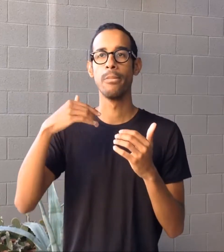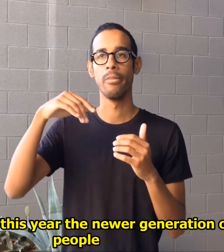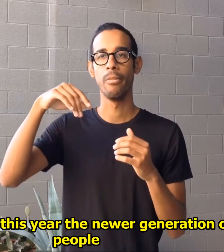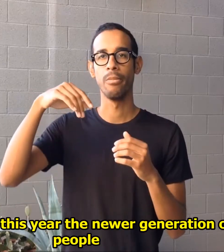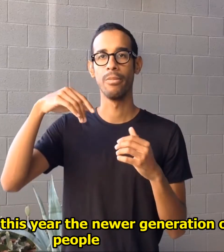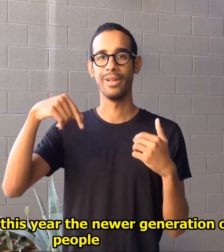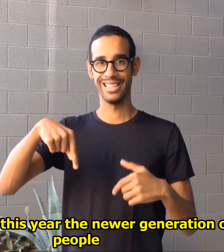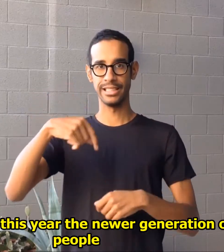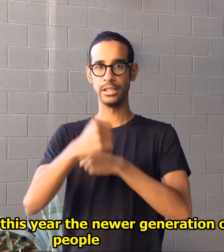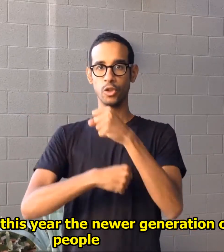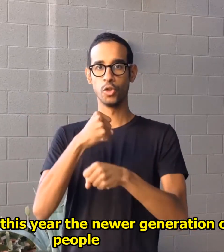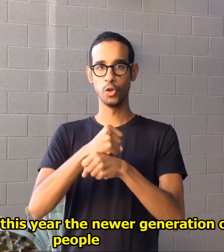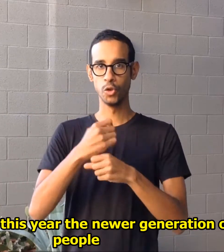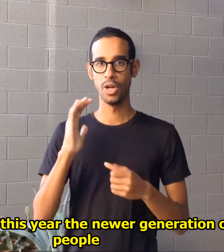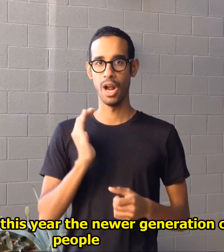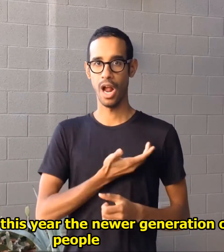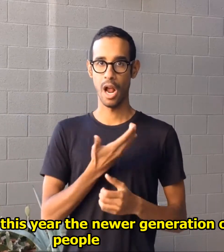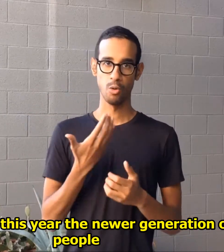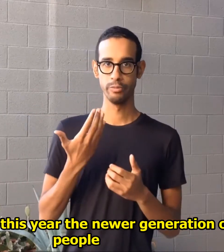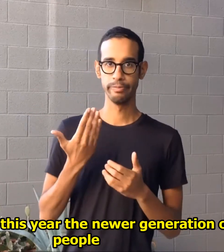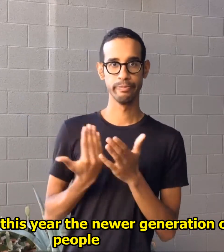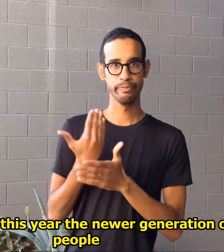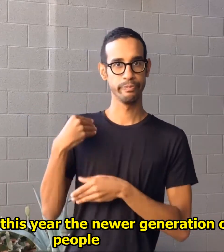I'm hopeful that this year, the newer generation of